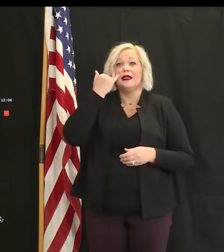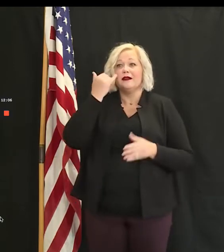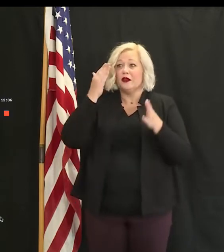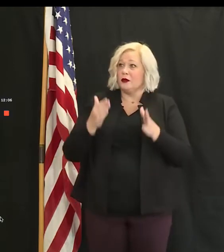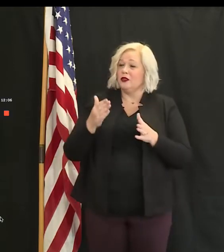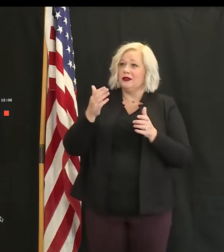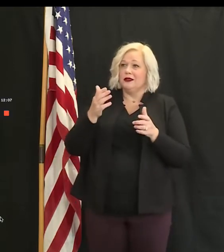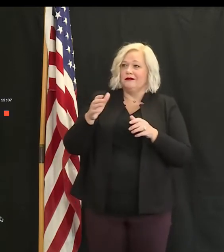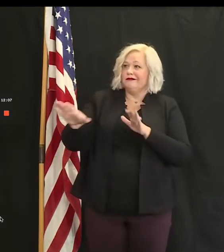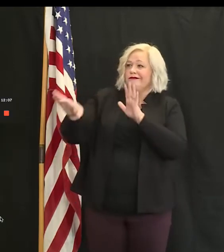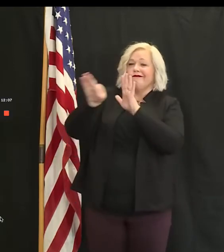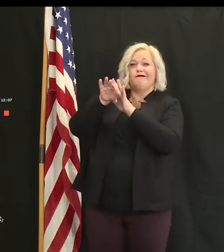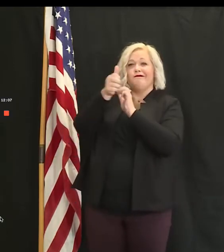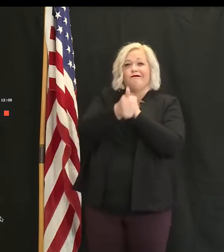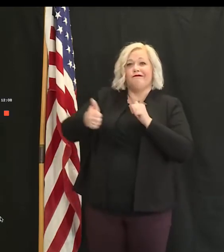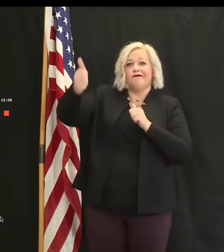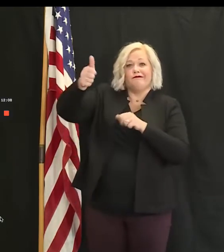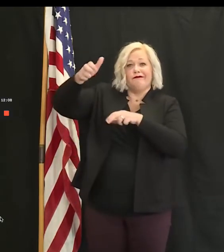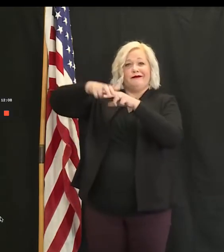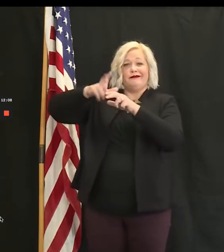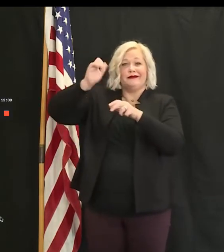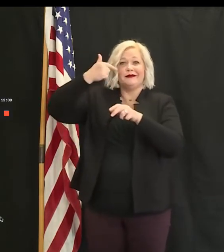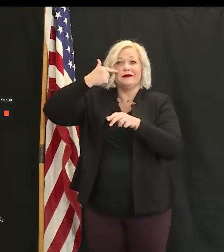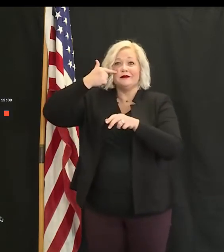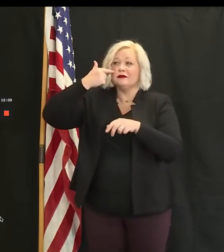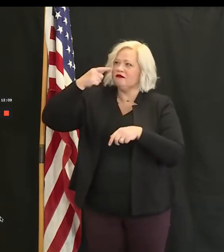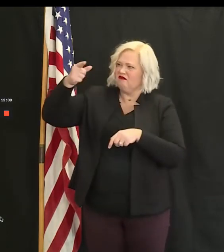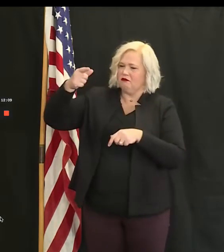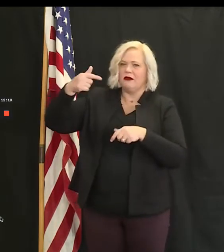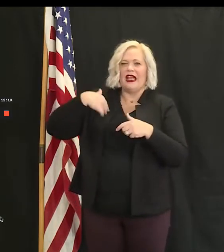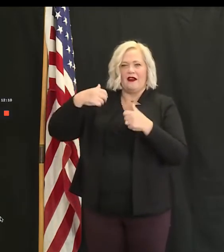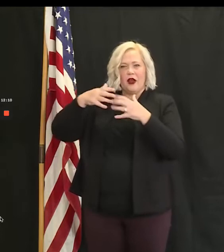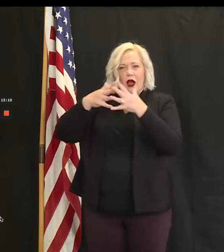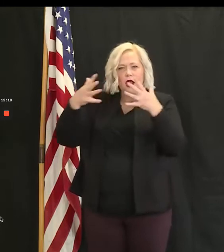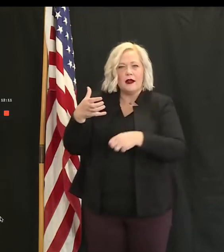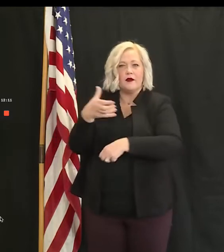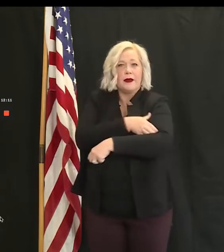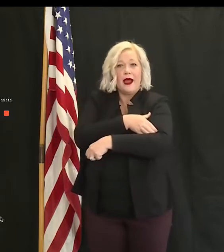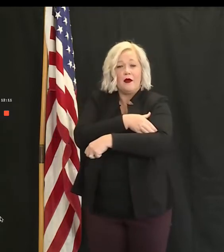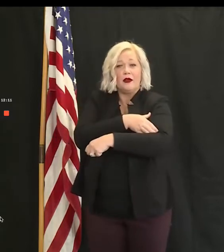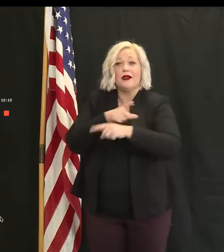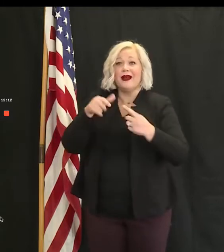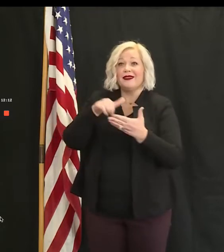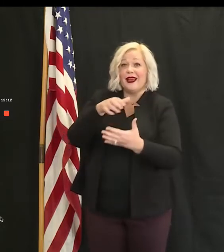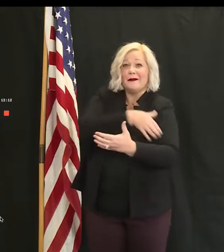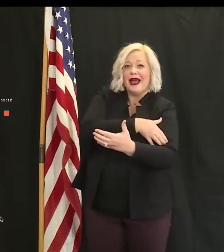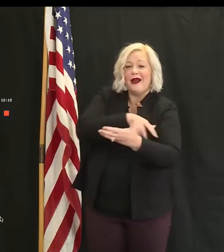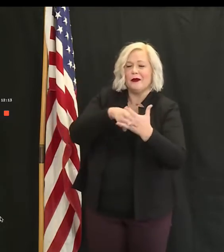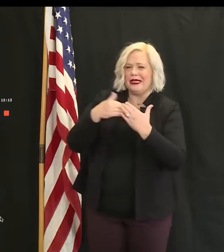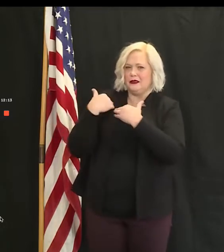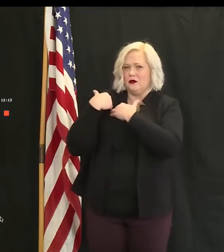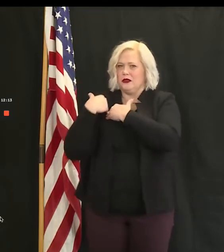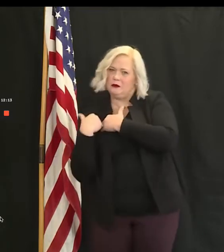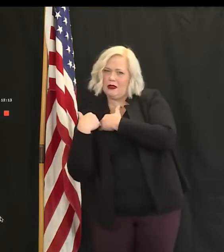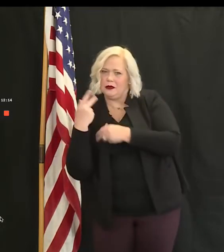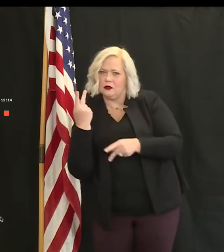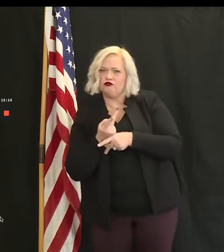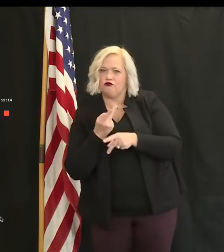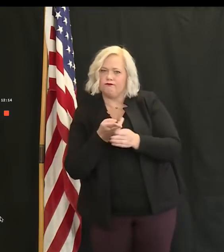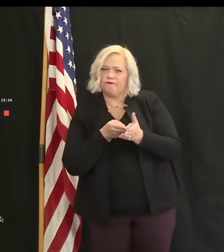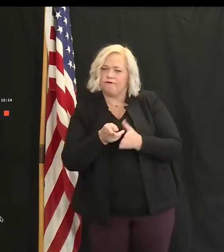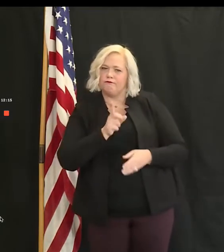with extraordinary powers and equally extraordinary responsibilities. When an entire city